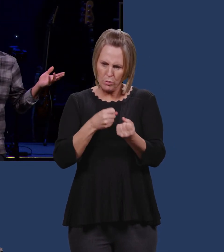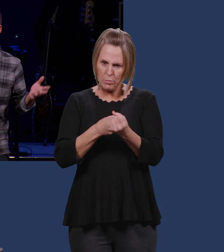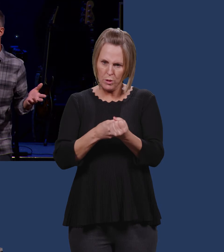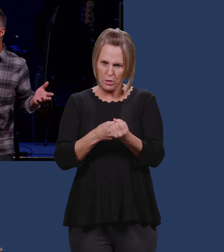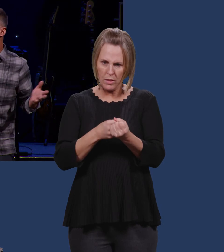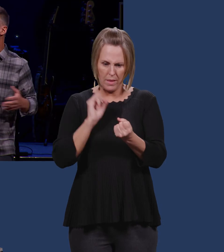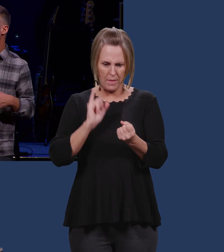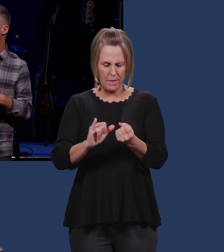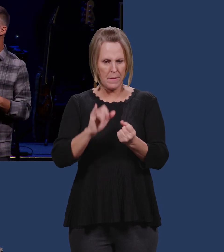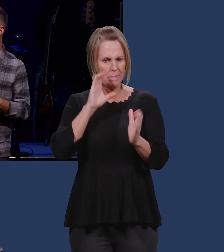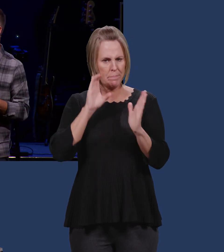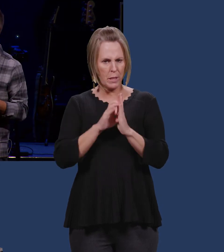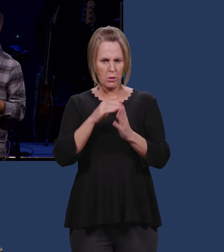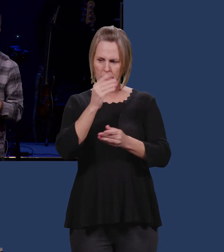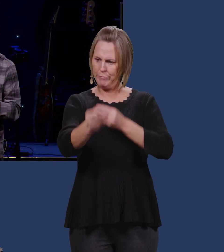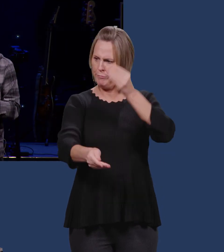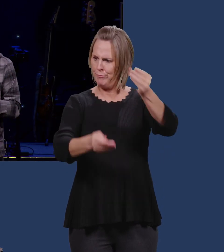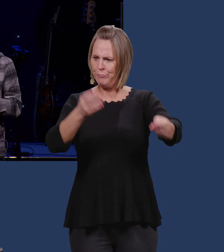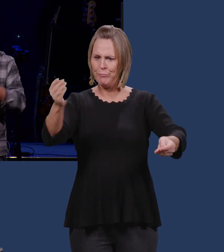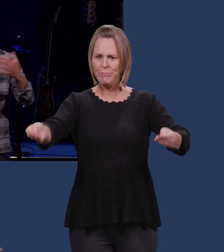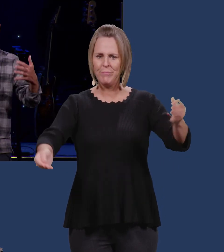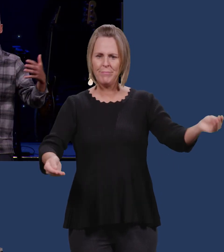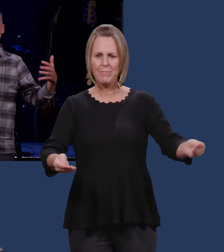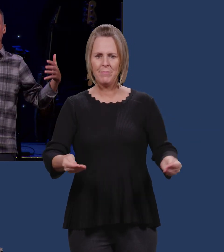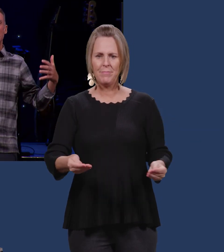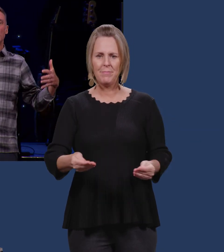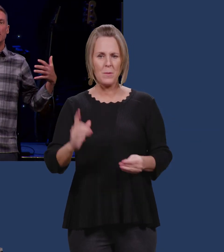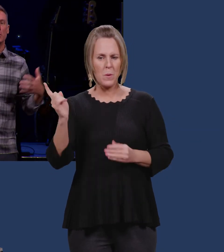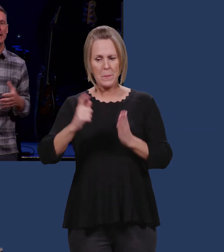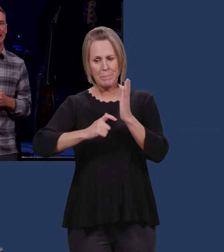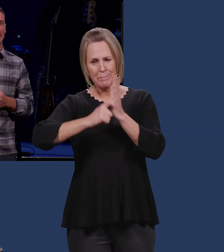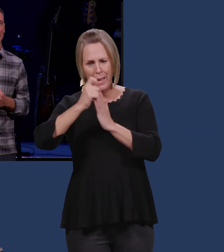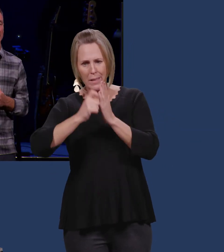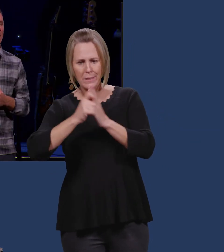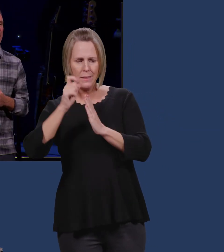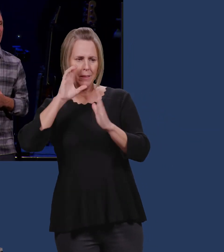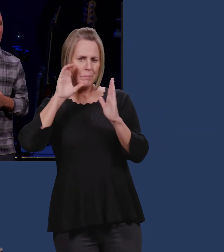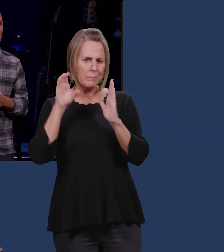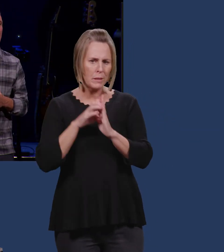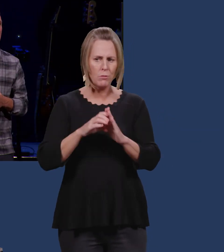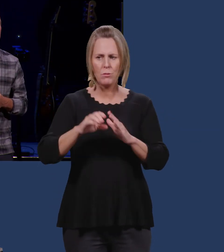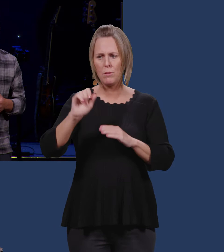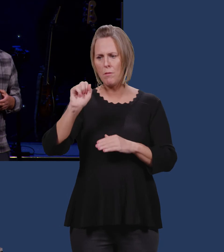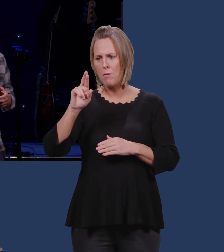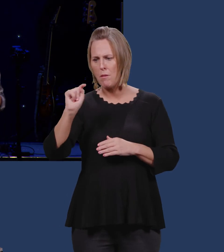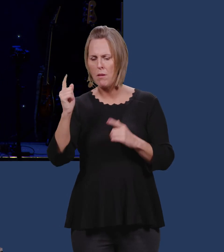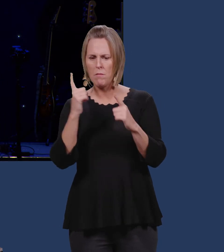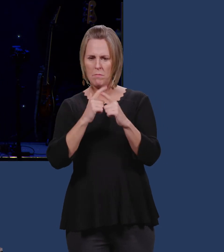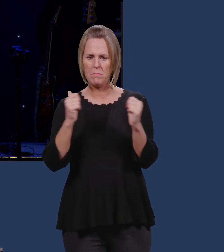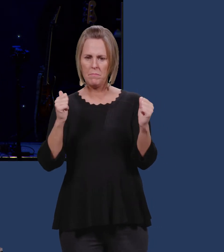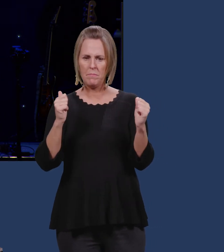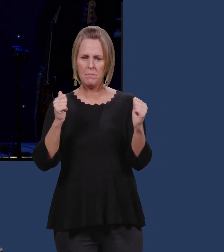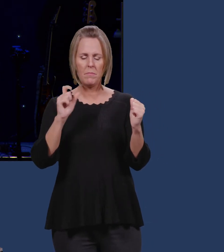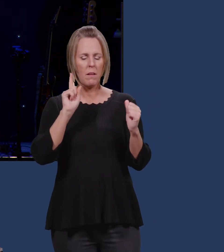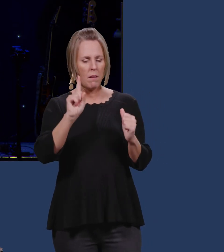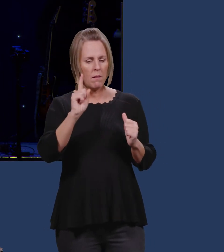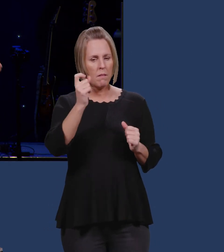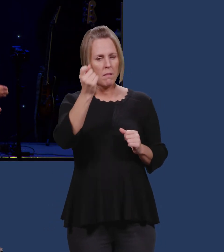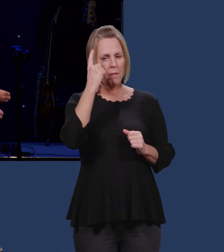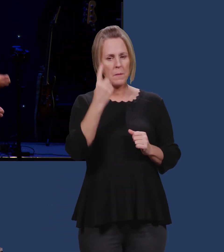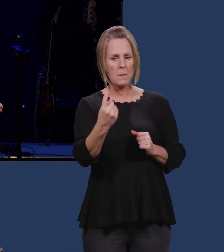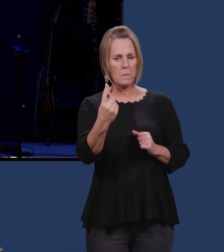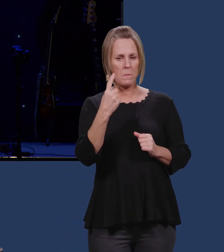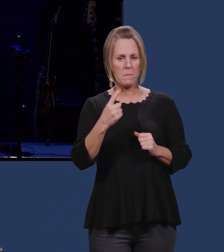they went, putting it in magazines and everything that they created. Now, one group that